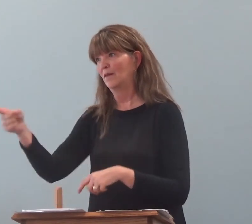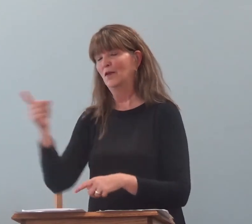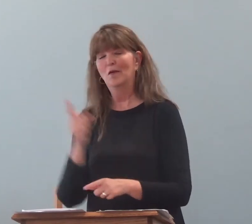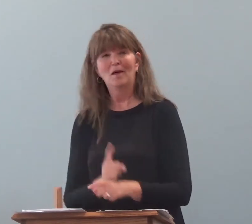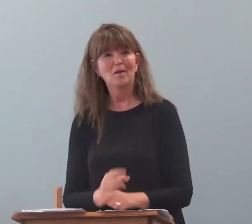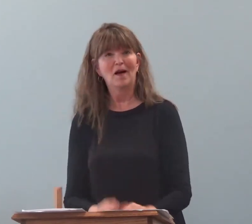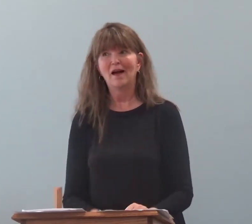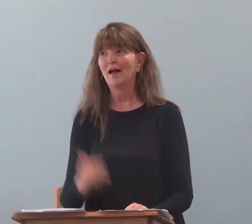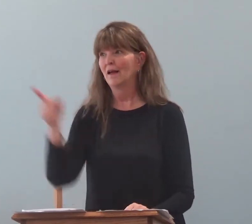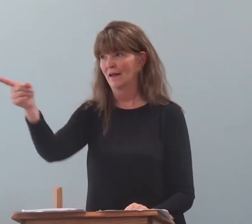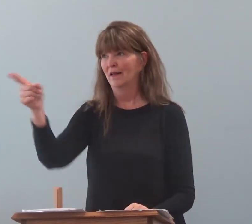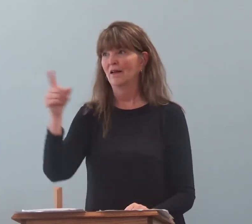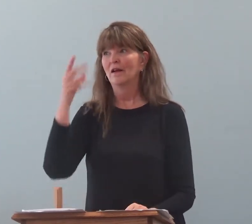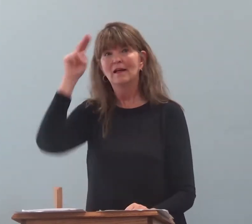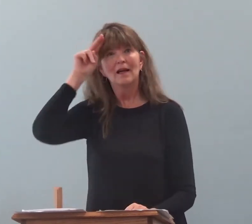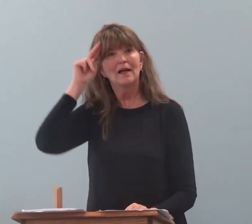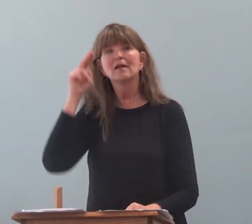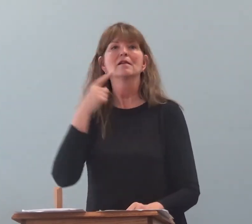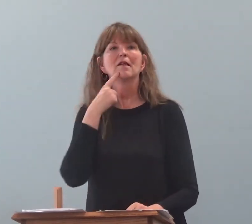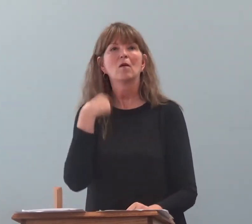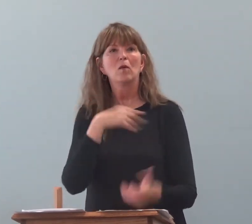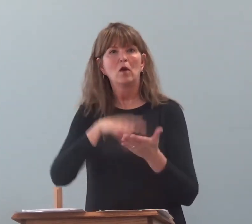right, big time, Elmer. Perfect.